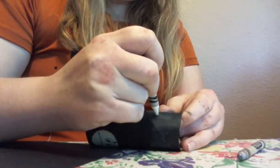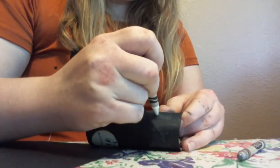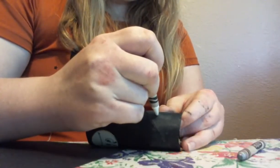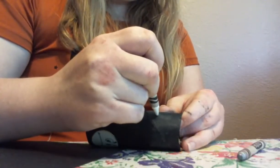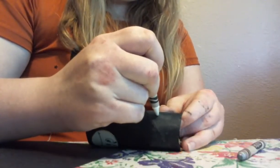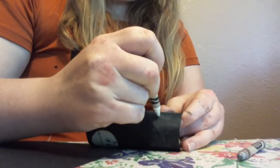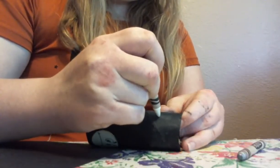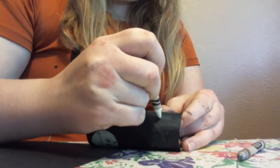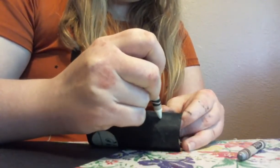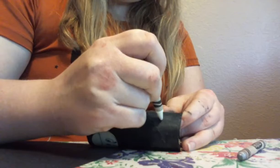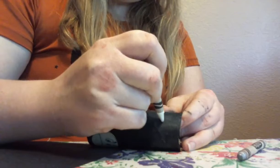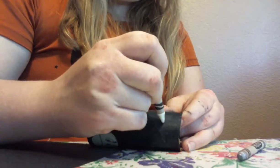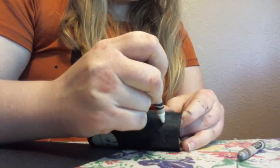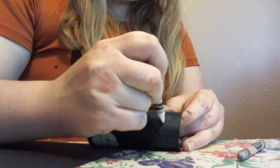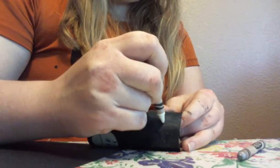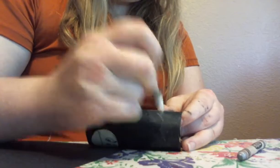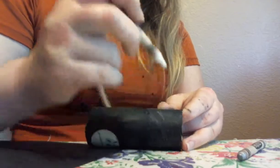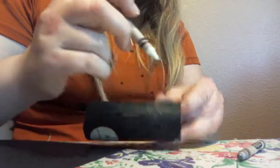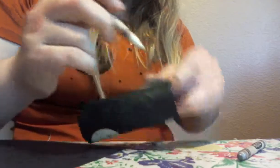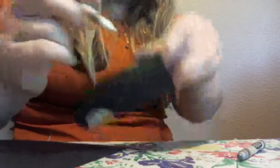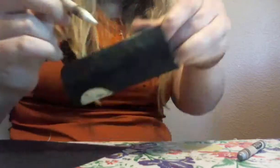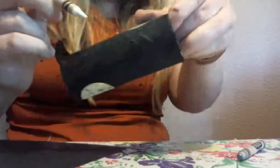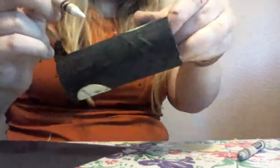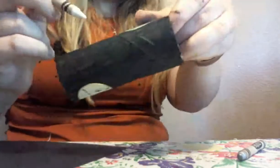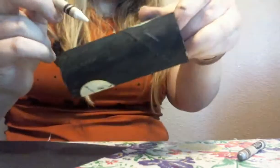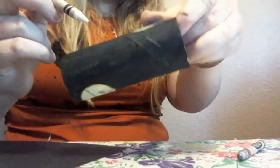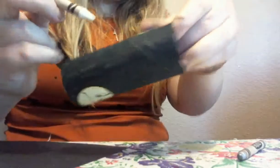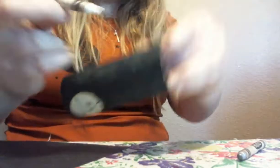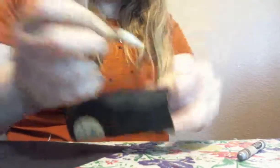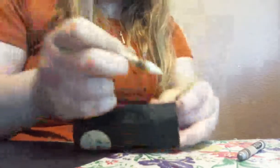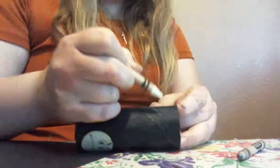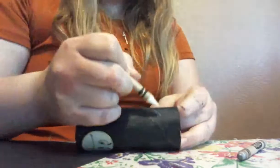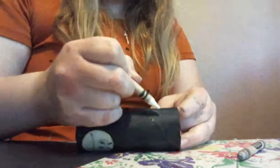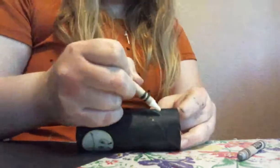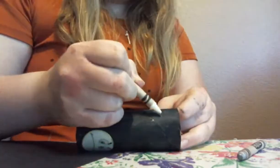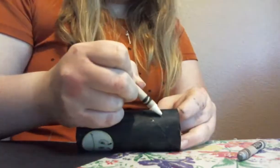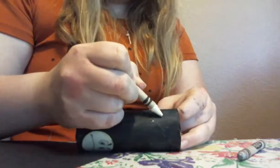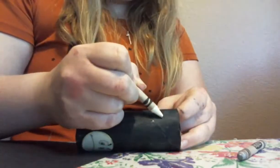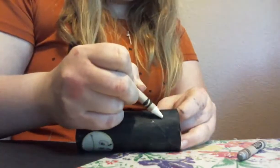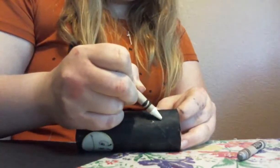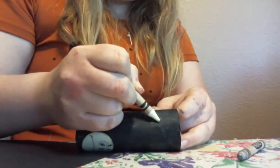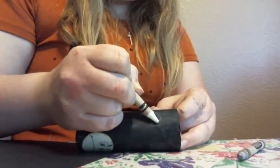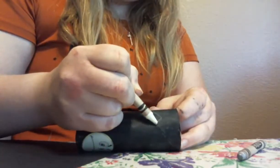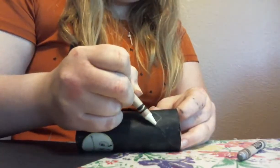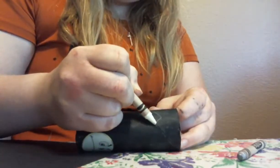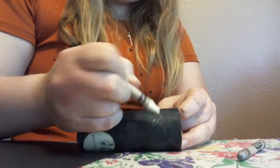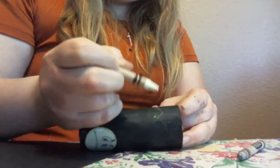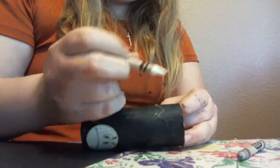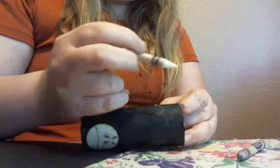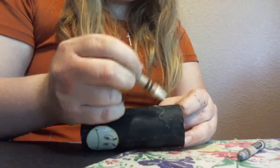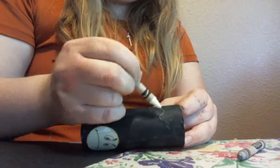is I go up diagonally like that, then I go down the other